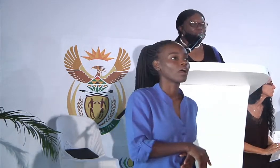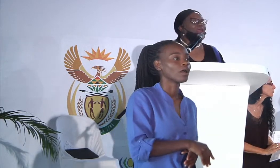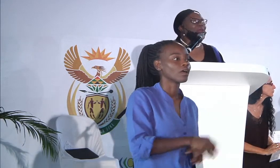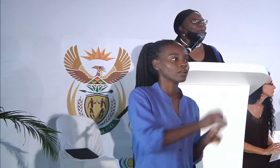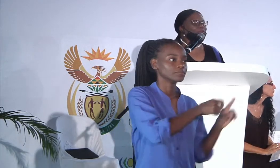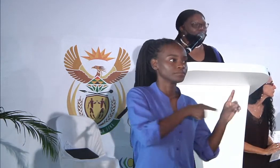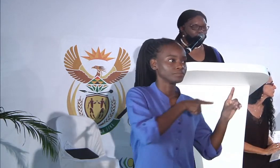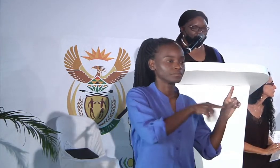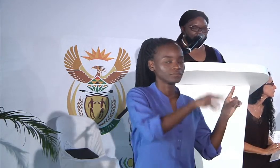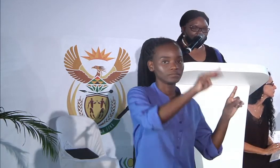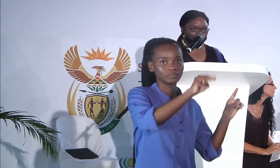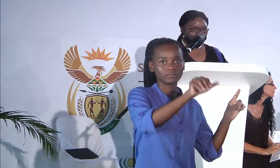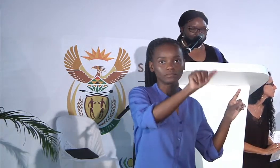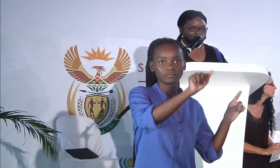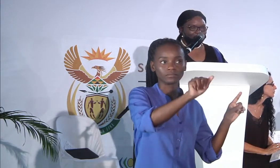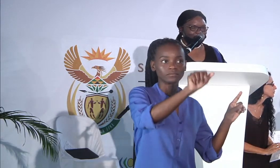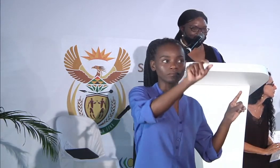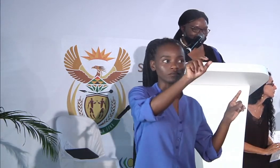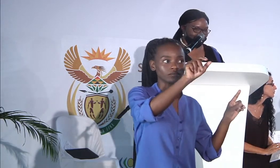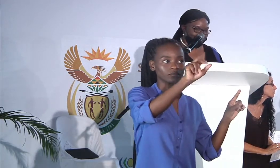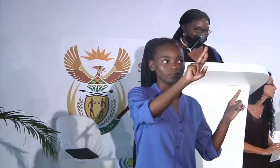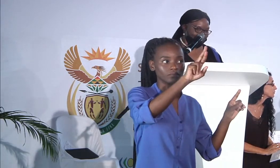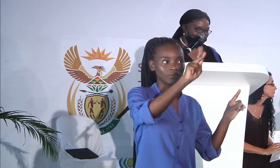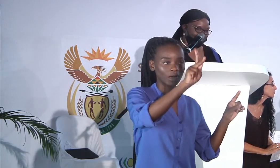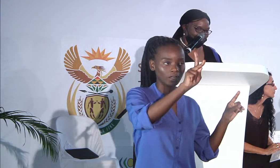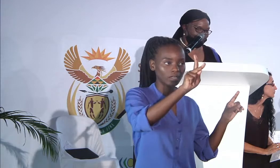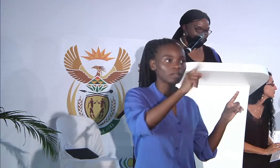of Urban Future Center.